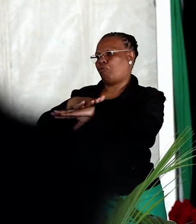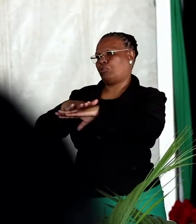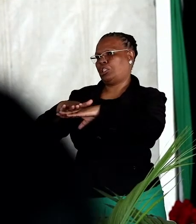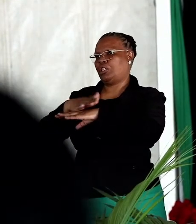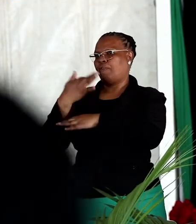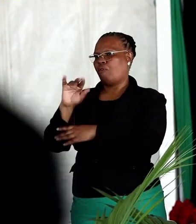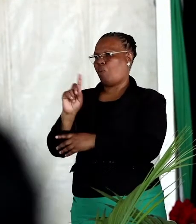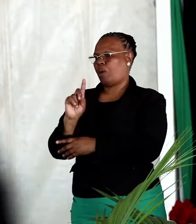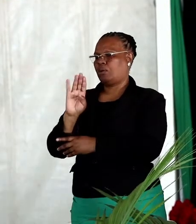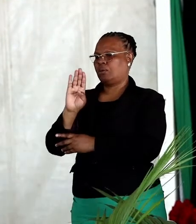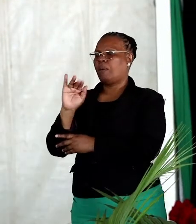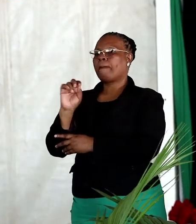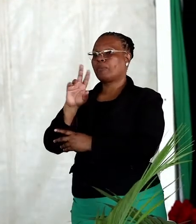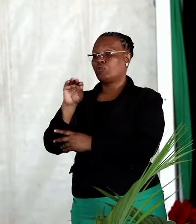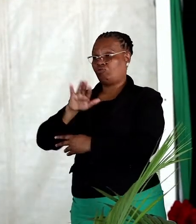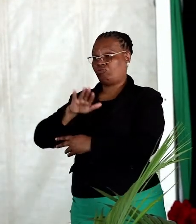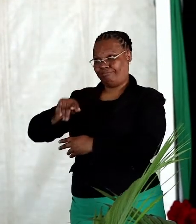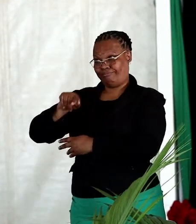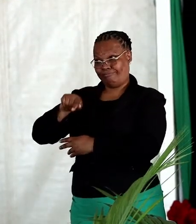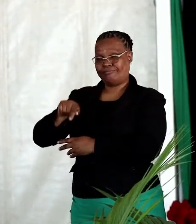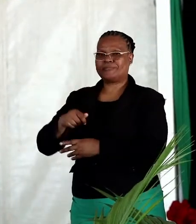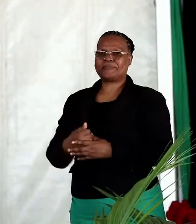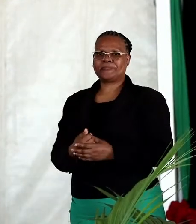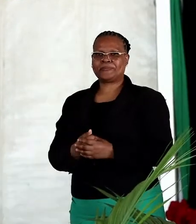Siyayazi into kokokubana